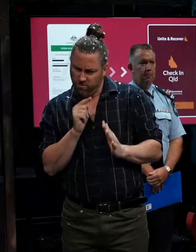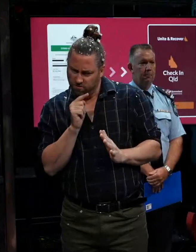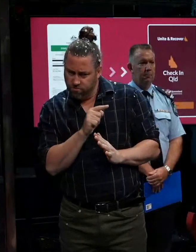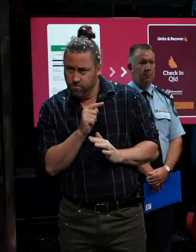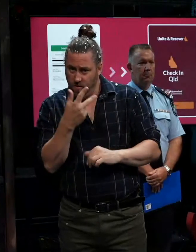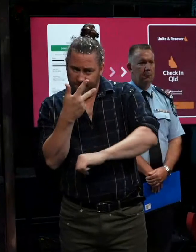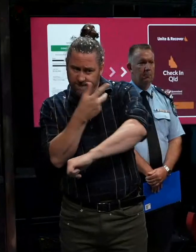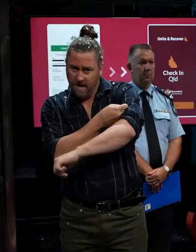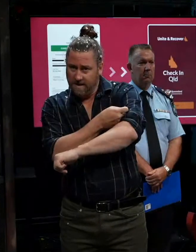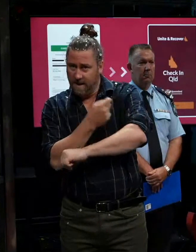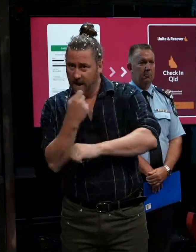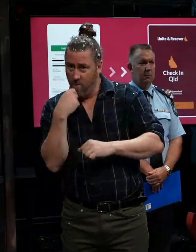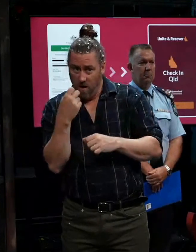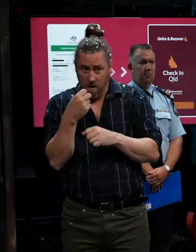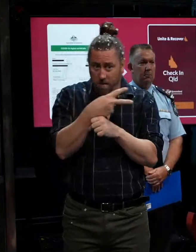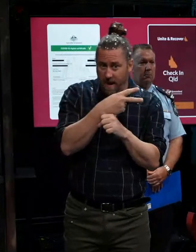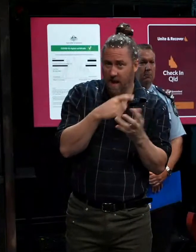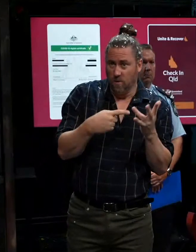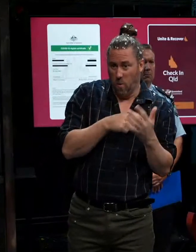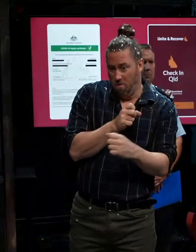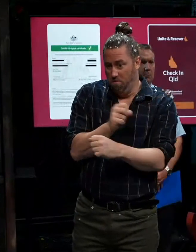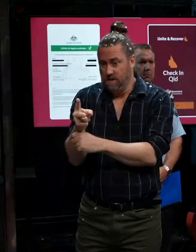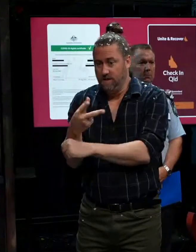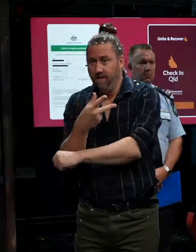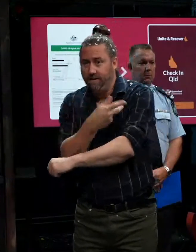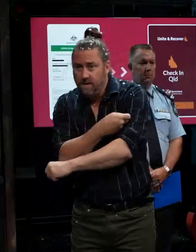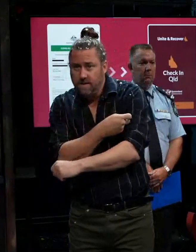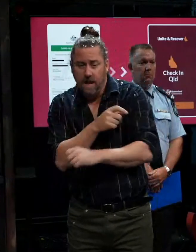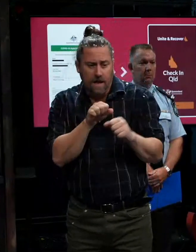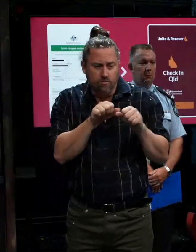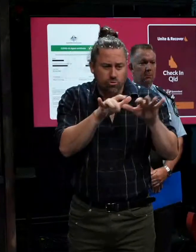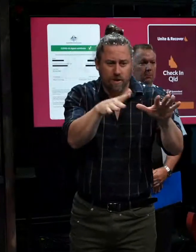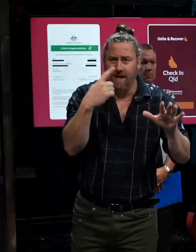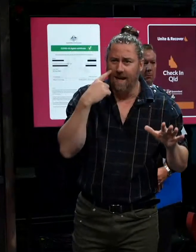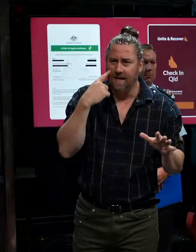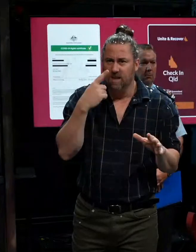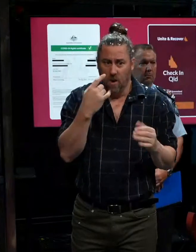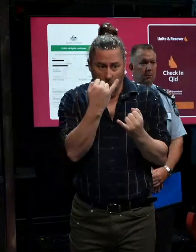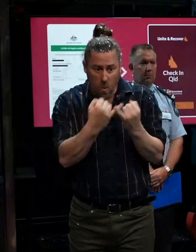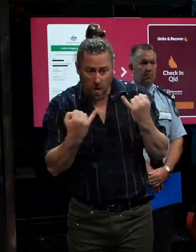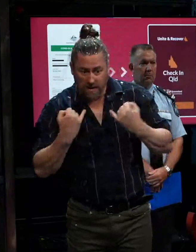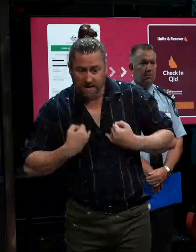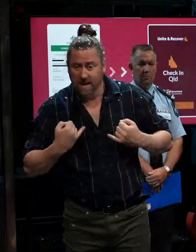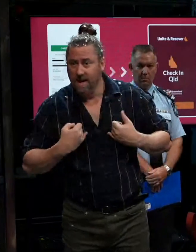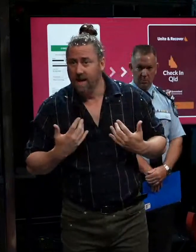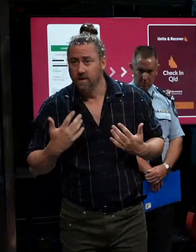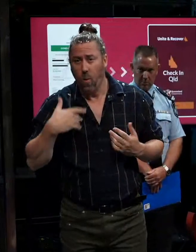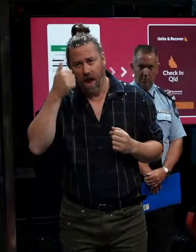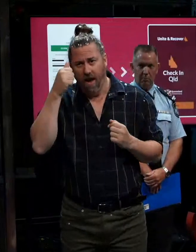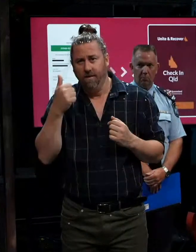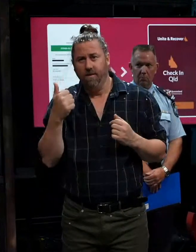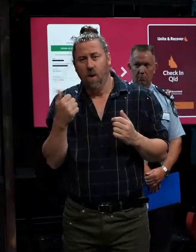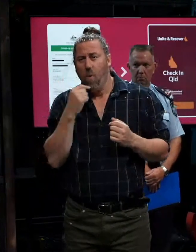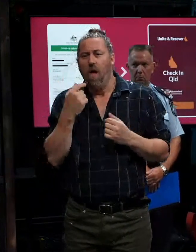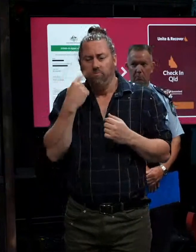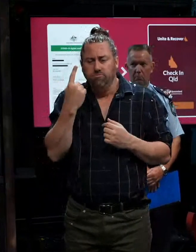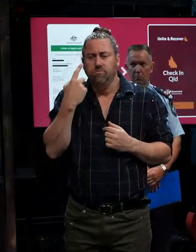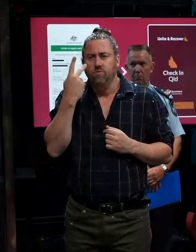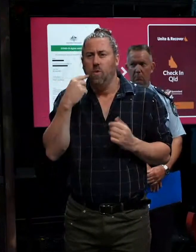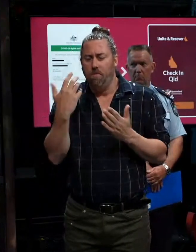but we'll certainly be able to watch what happens and we'll be in a much better position. And we already know 1,000 times more today than we did 2 days ago about the virus. And there was